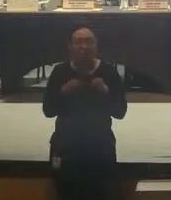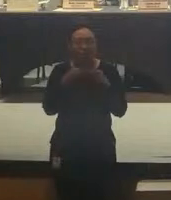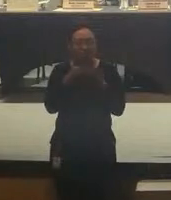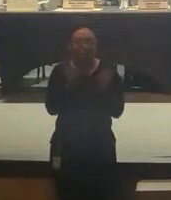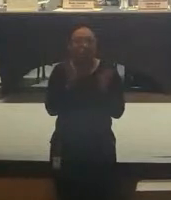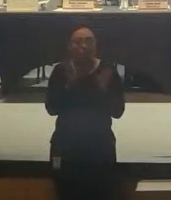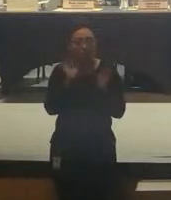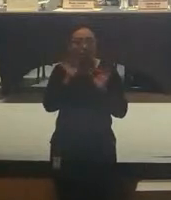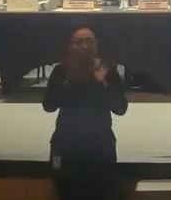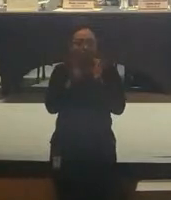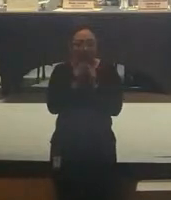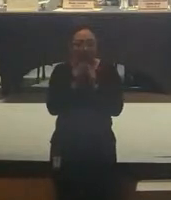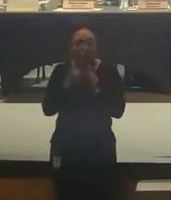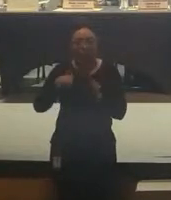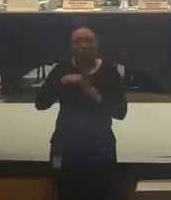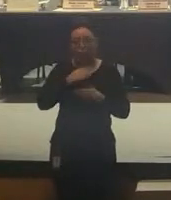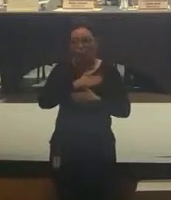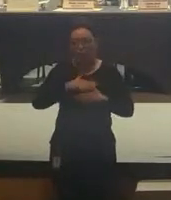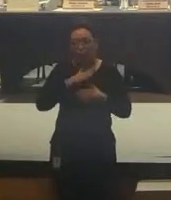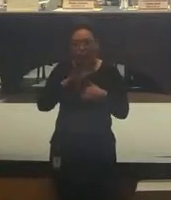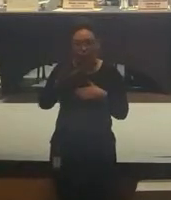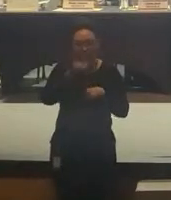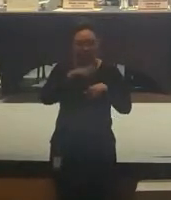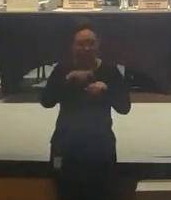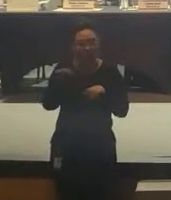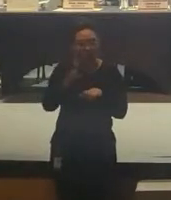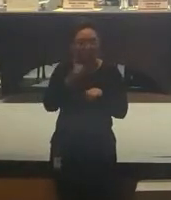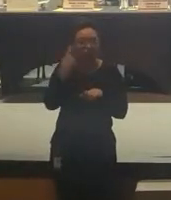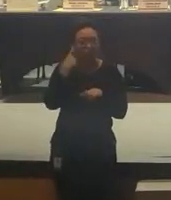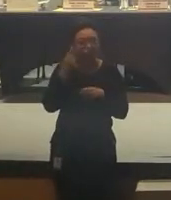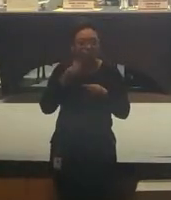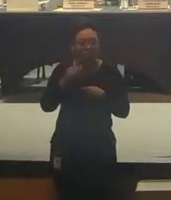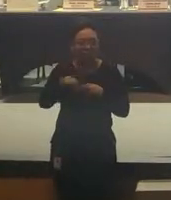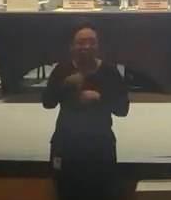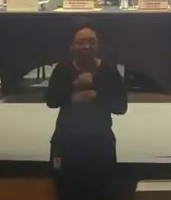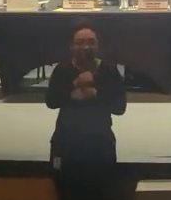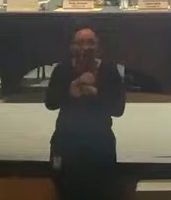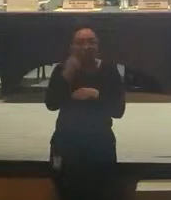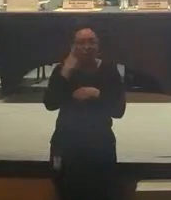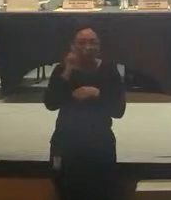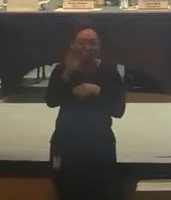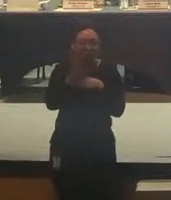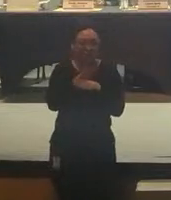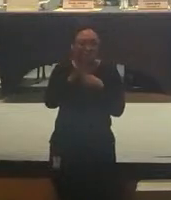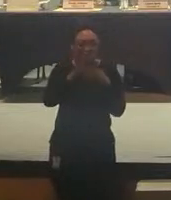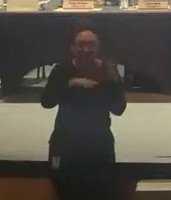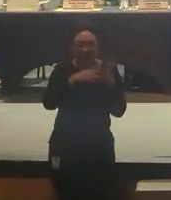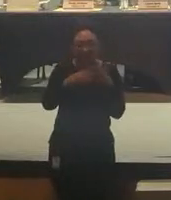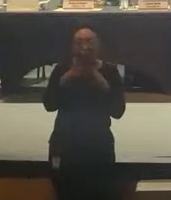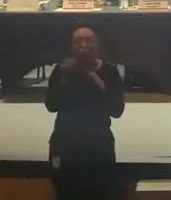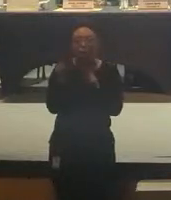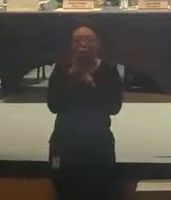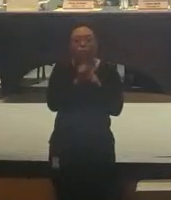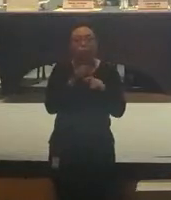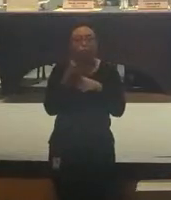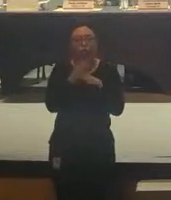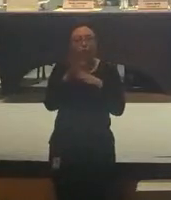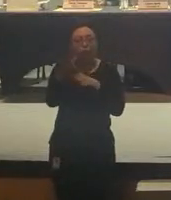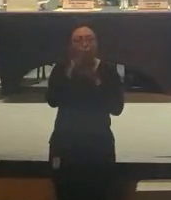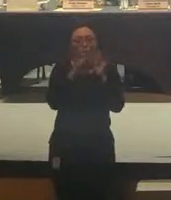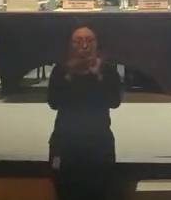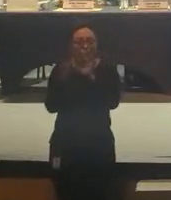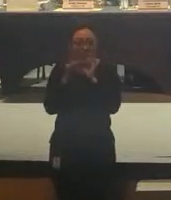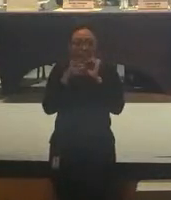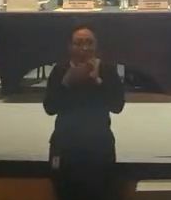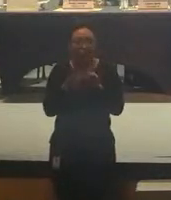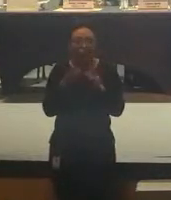input meeting. We appreciate the time that you're taking to spend this evening out of your busy schedules and to share your comments